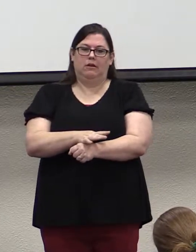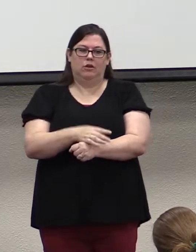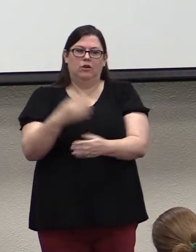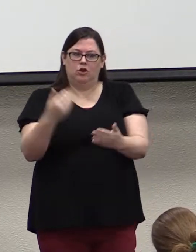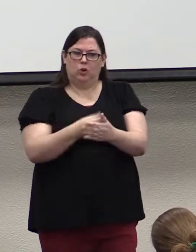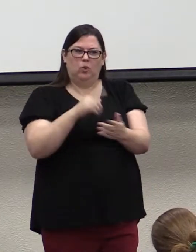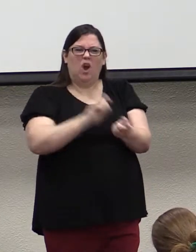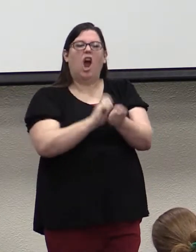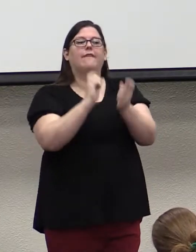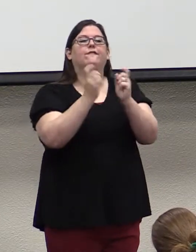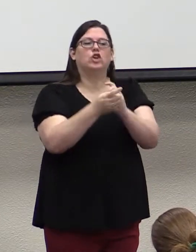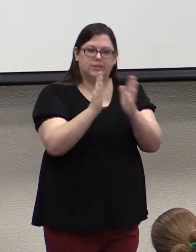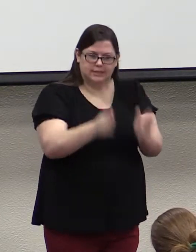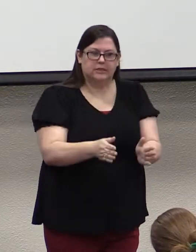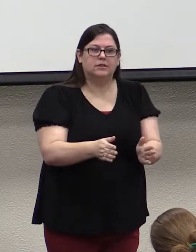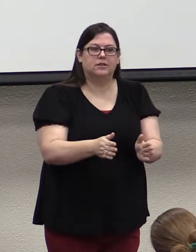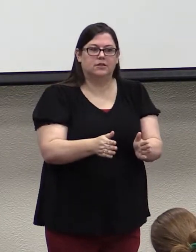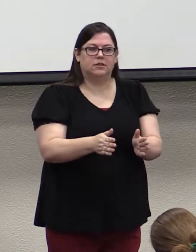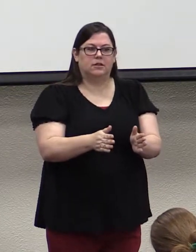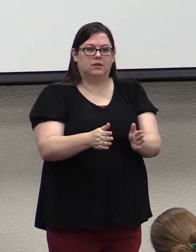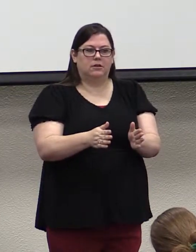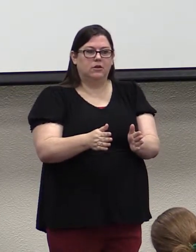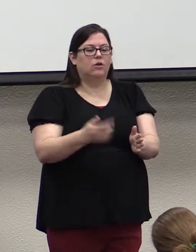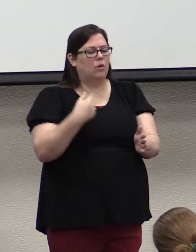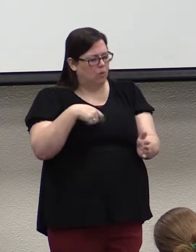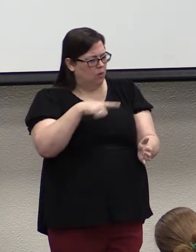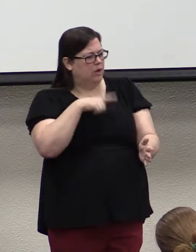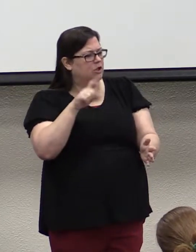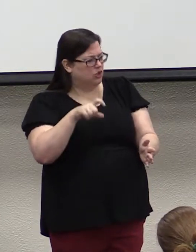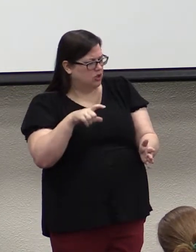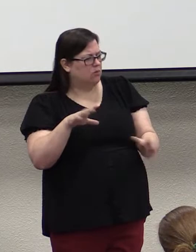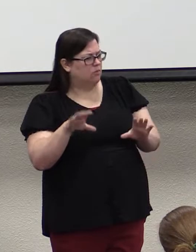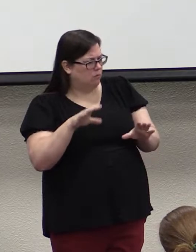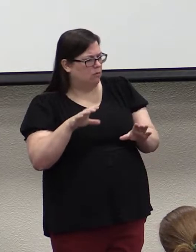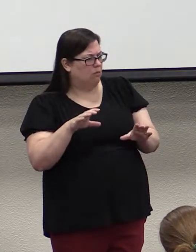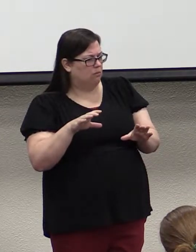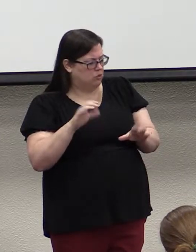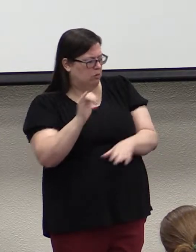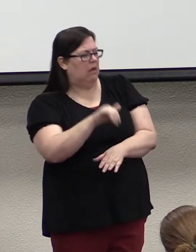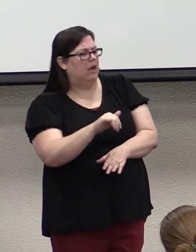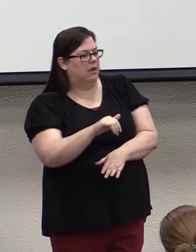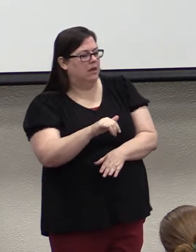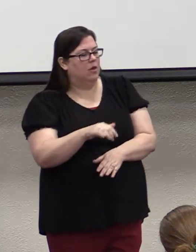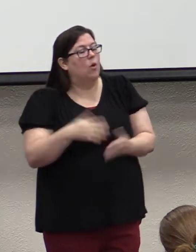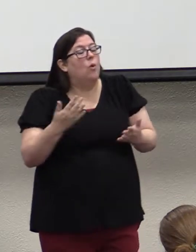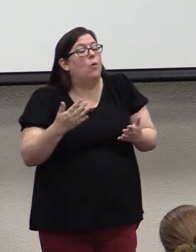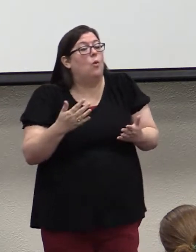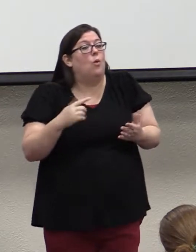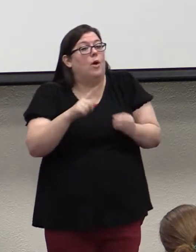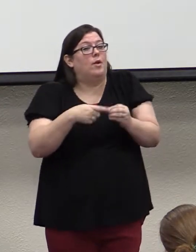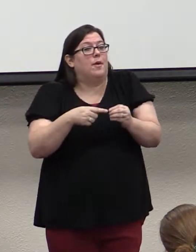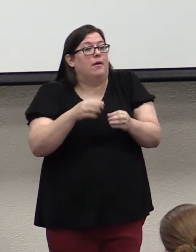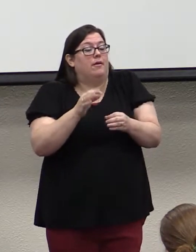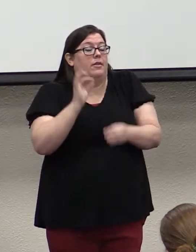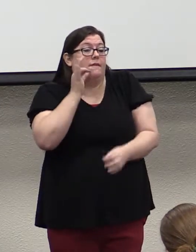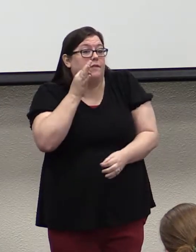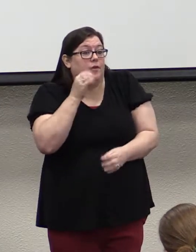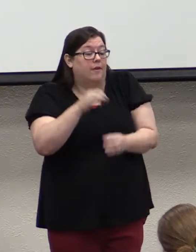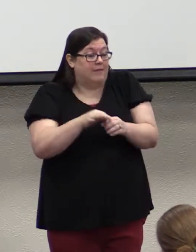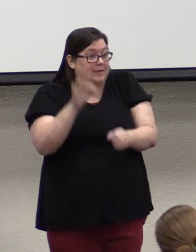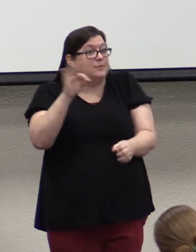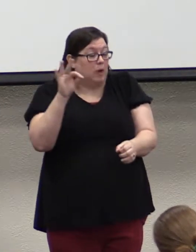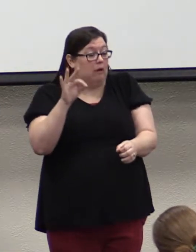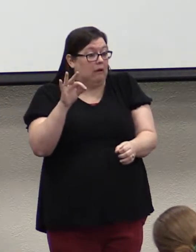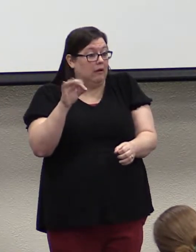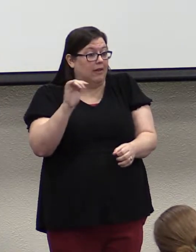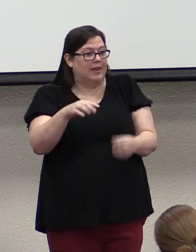definitely something that we should look into, if you want to put it that way. How about the fruit of the Spirit? That's an easy connection to make.